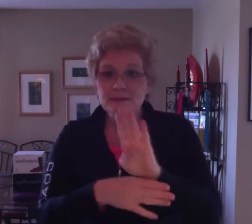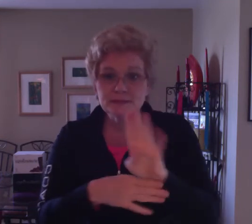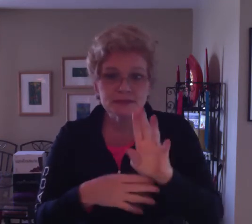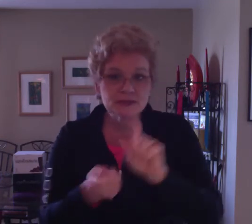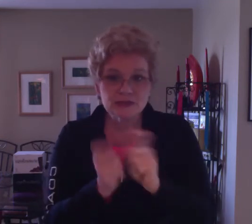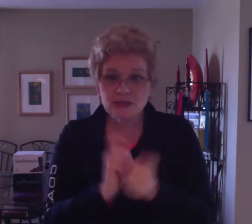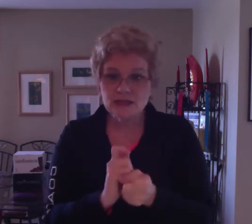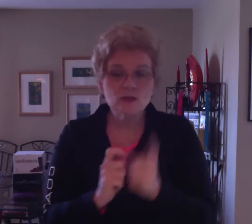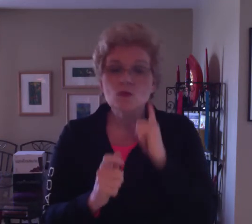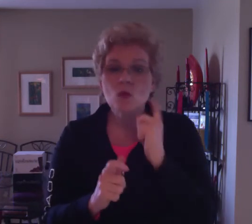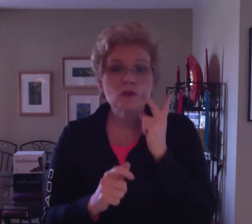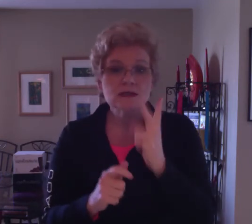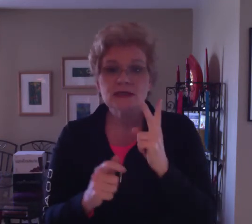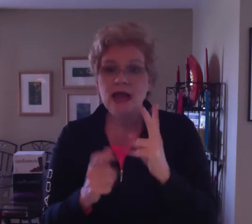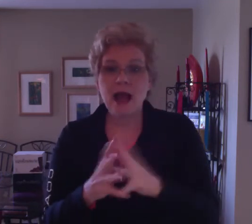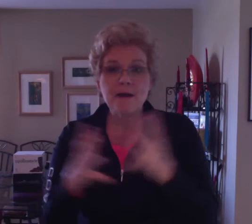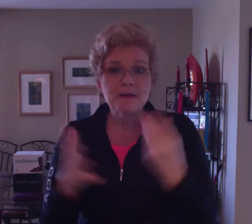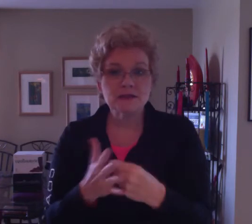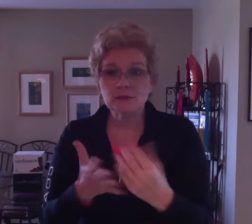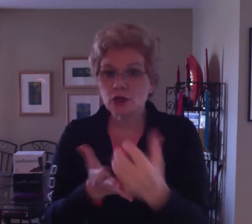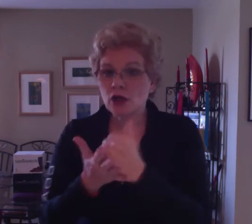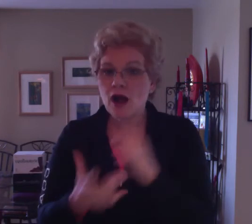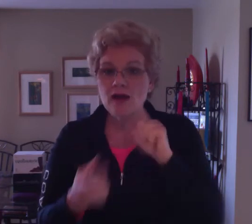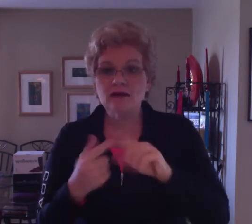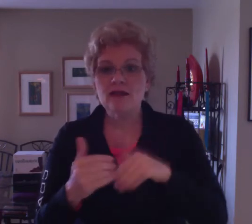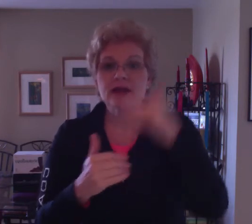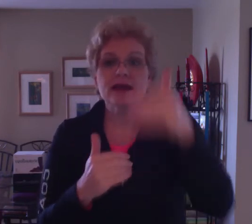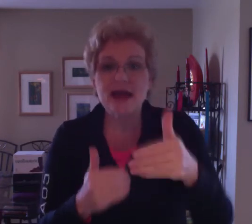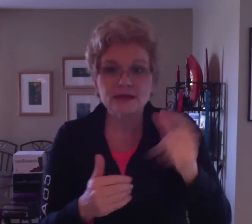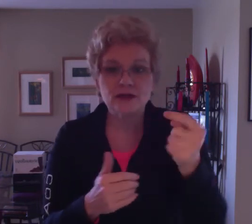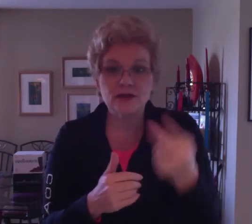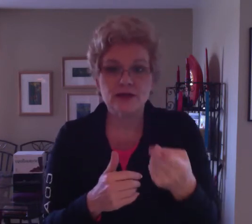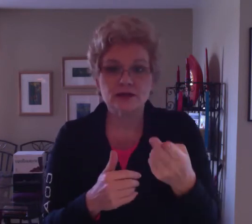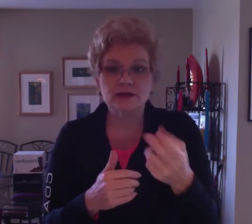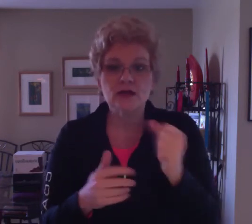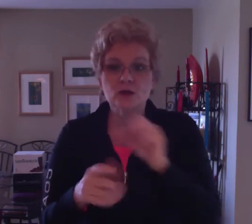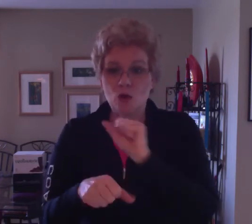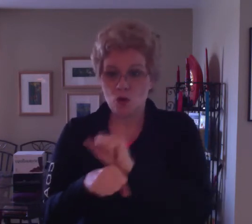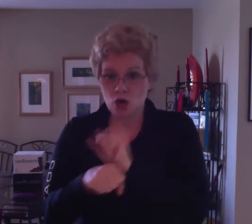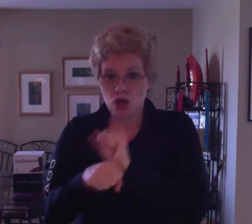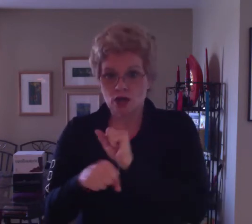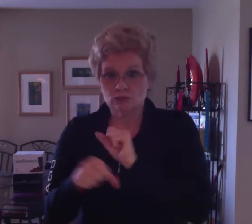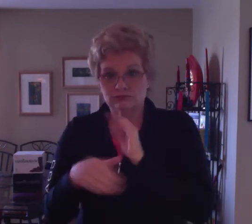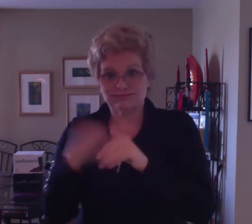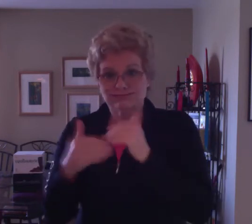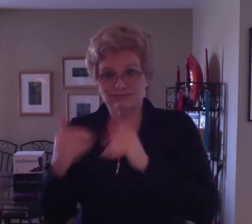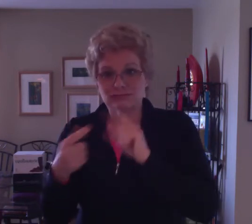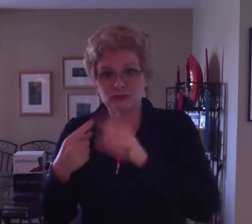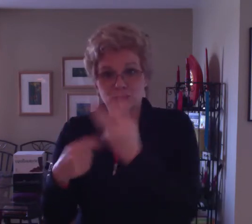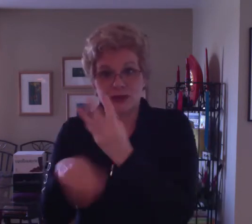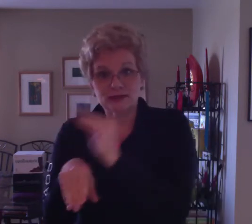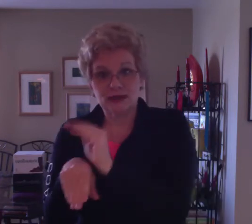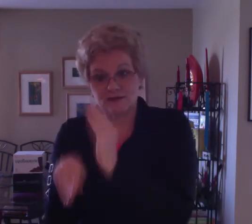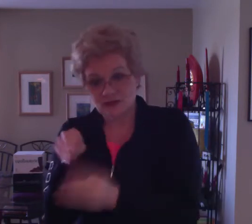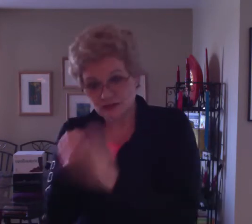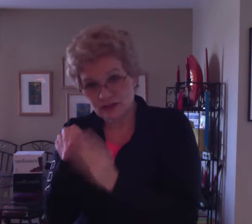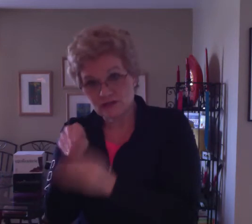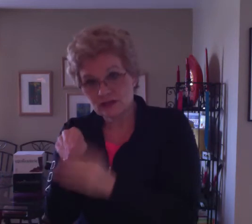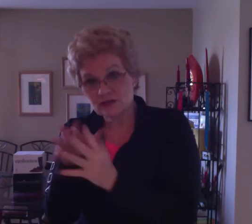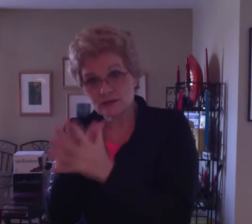following Thursday, or what your status is. So you want to work up to that Wednesday night time frame and get everything you can to happen so that when Thursday